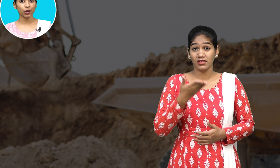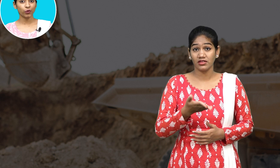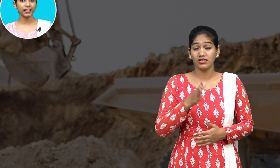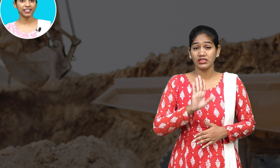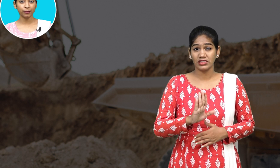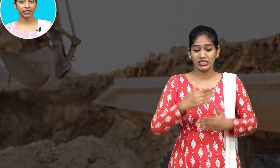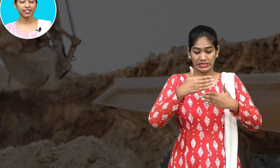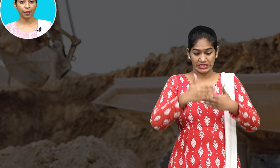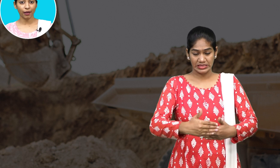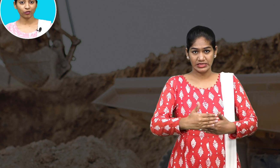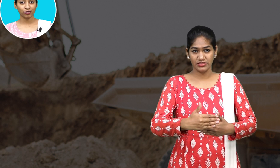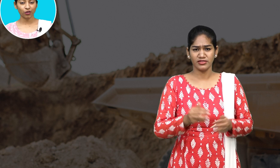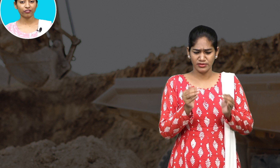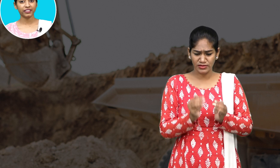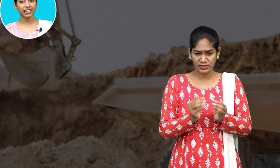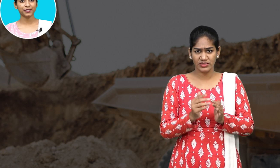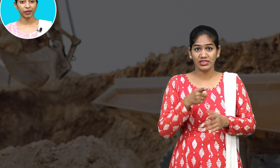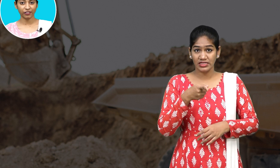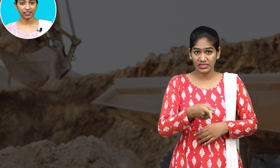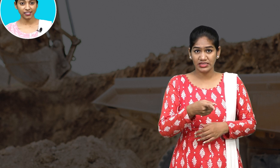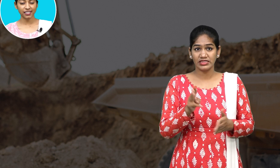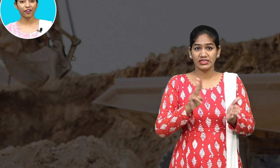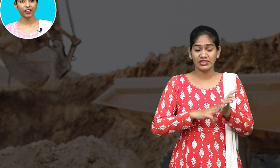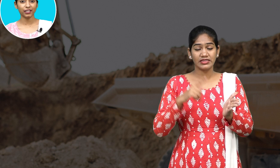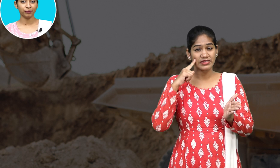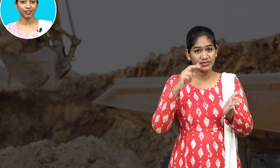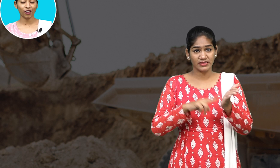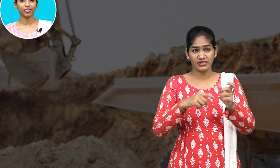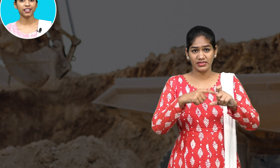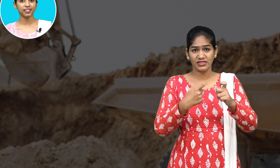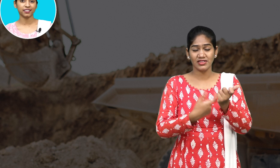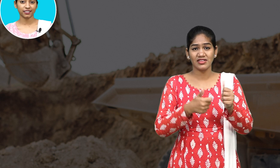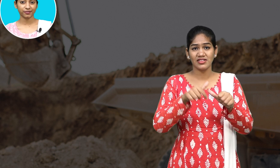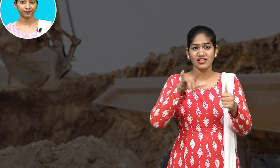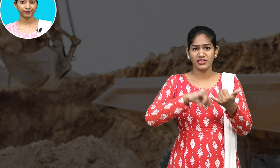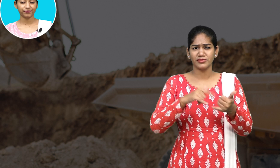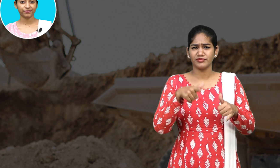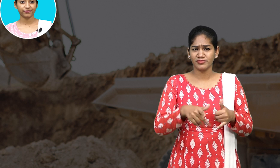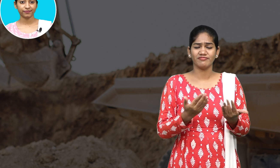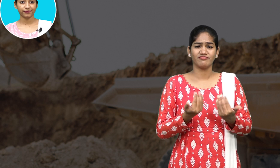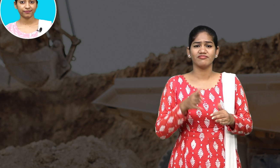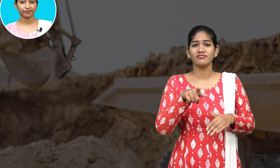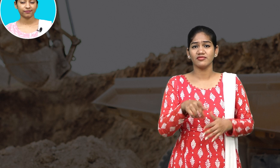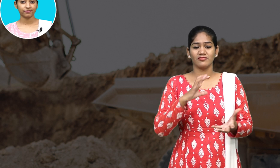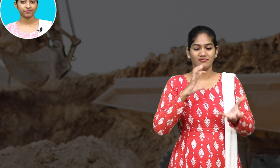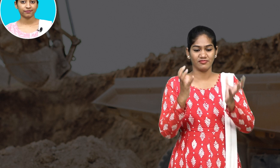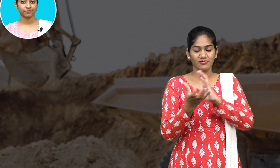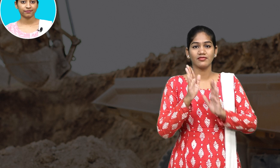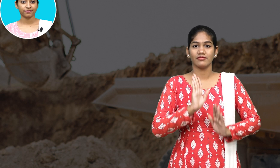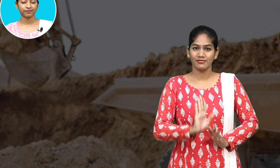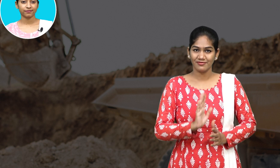There is only a limited amount of these minerals available on the earth.